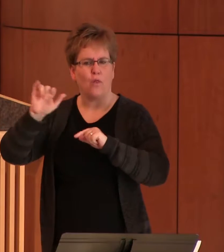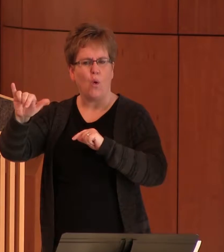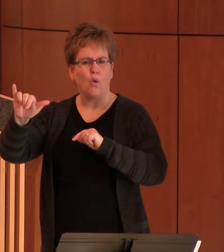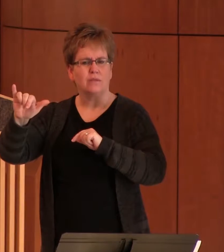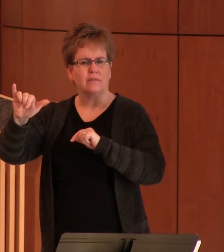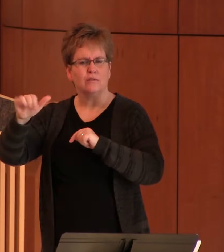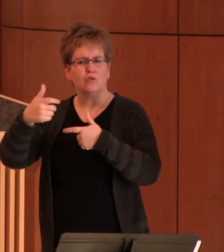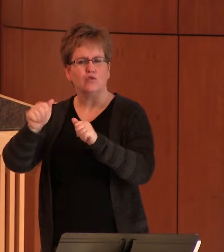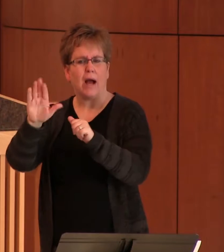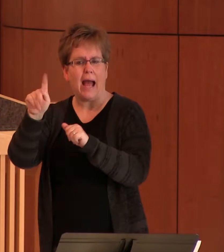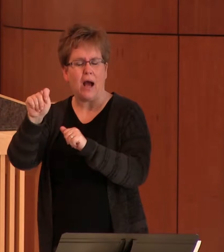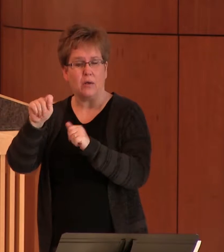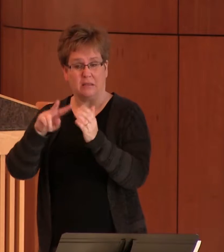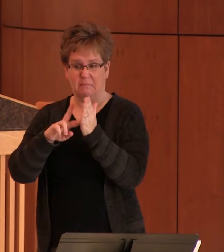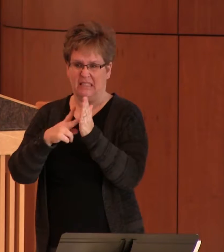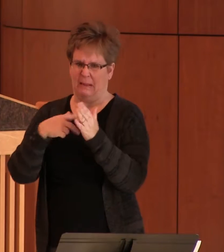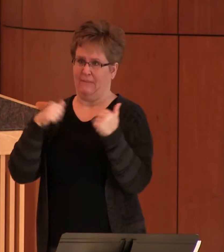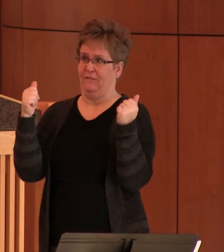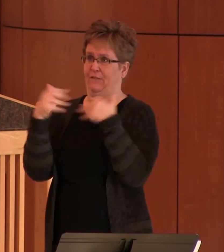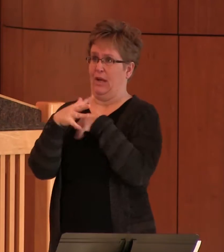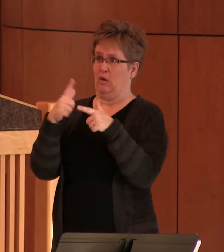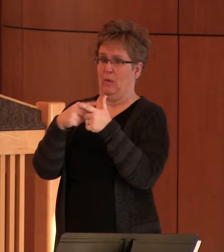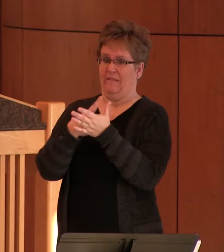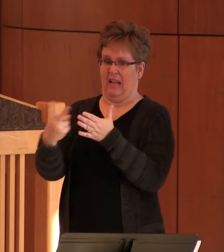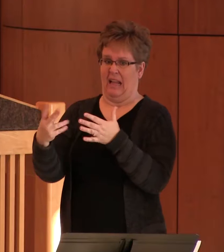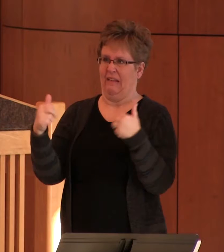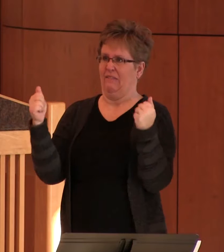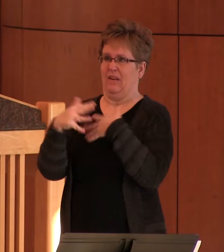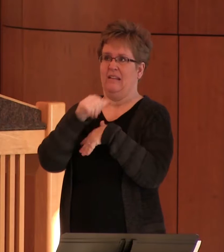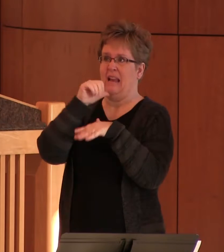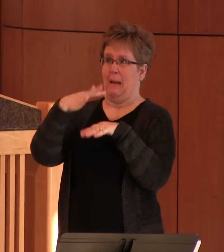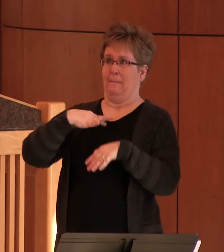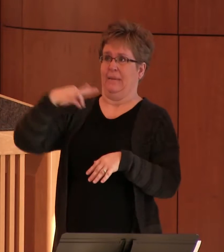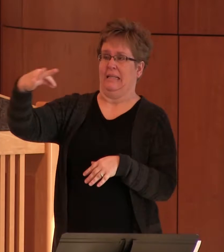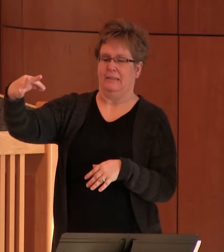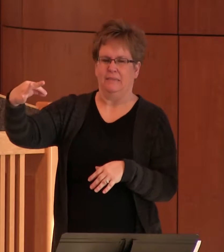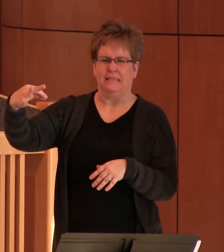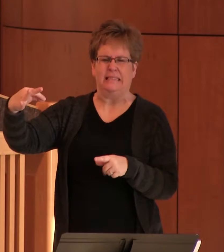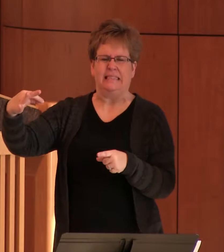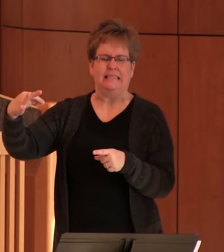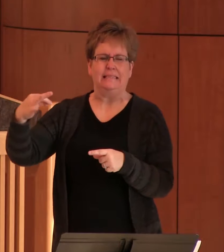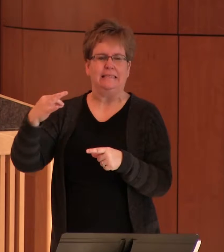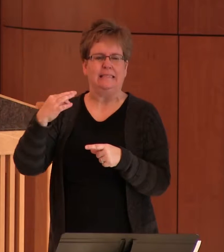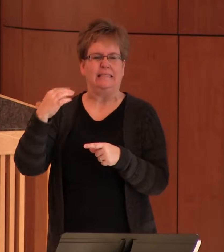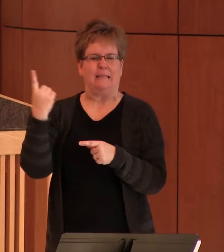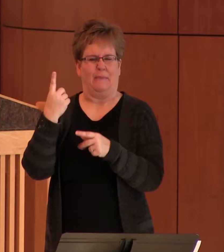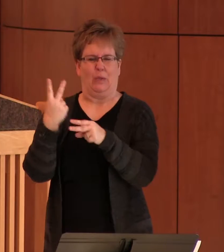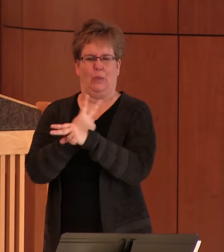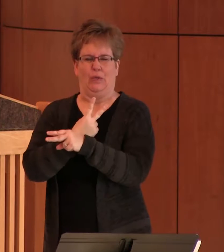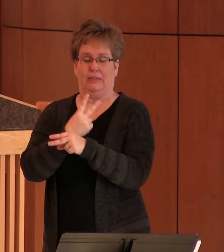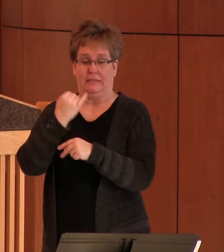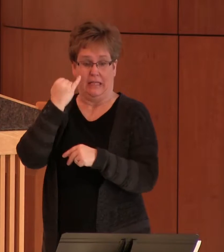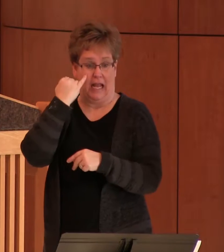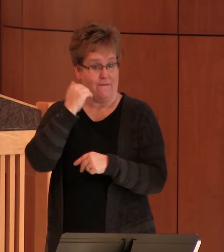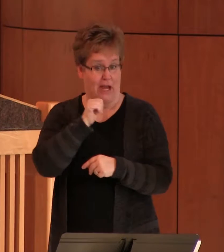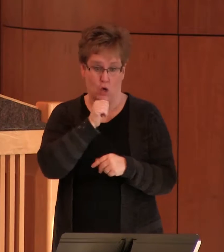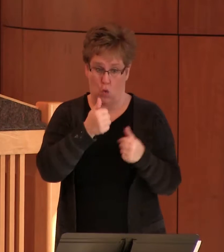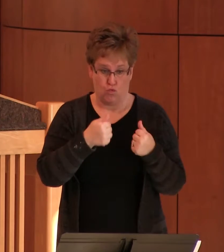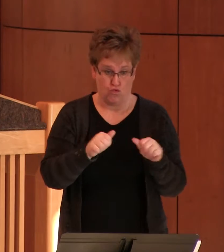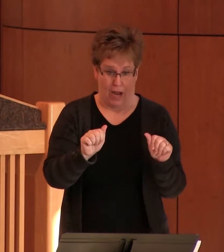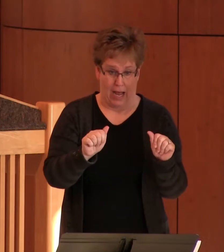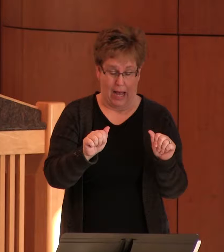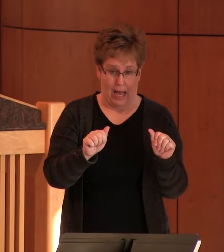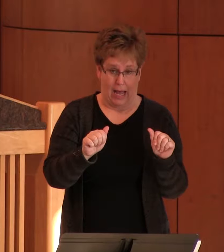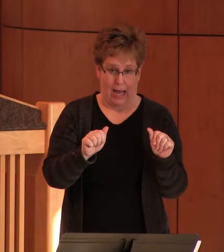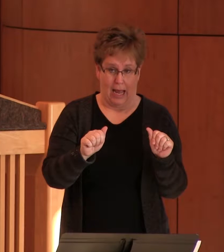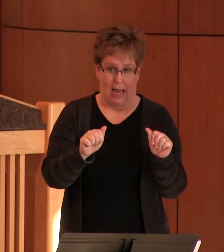auditions was not that I would fail and not get picked, because there is something worse than not trying.